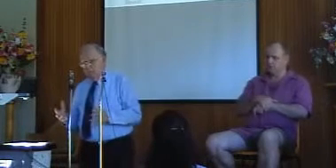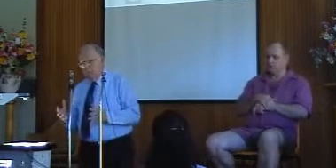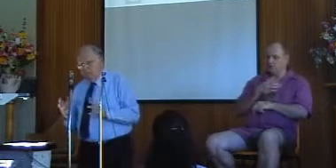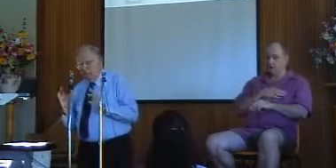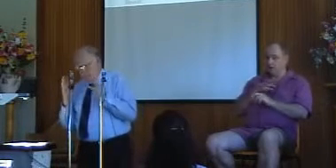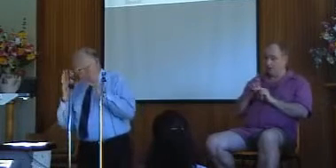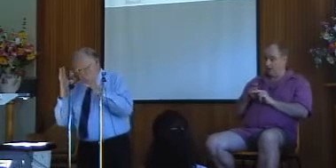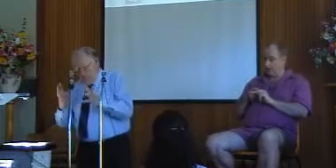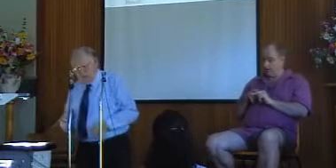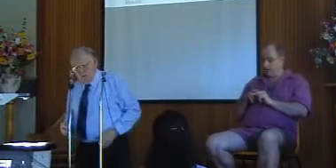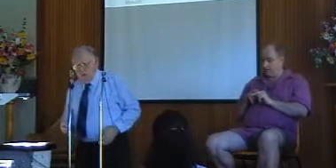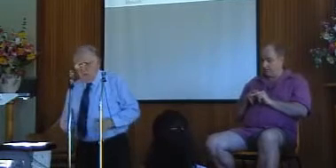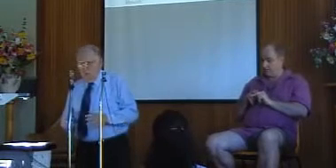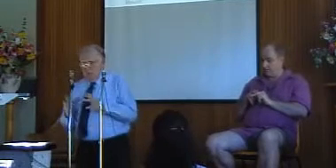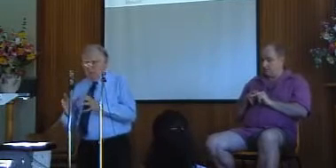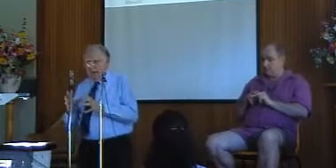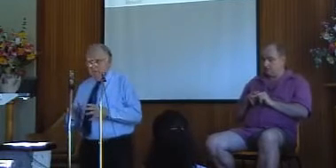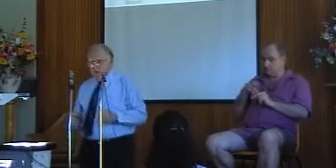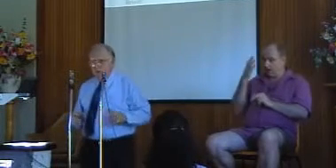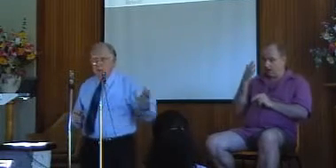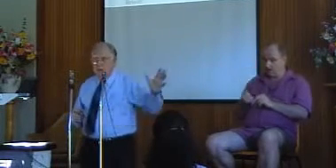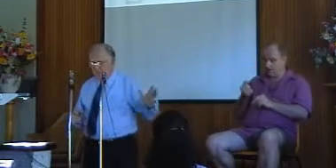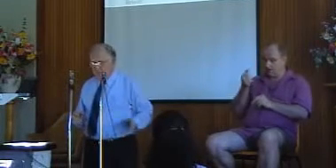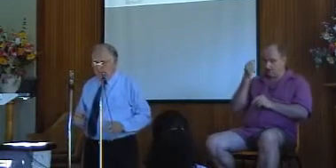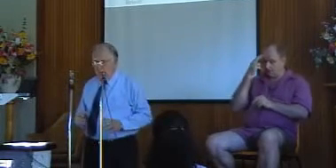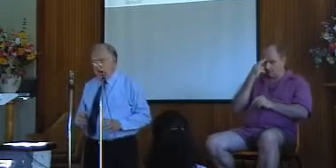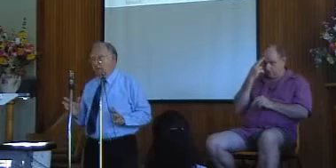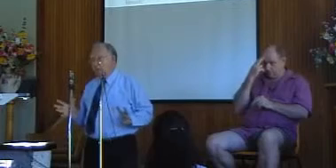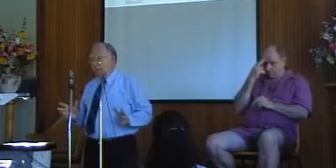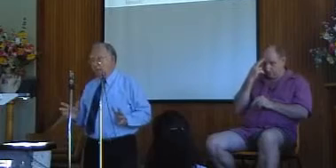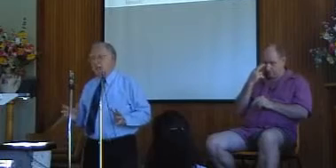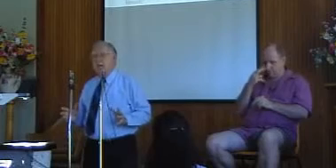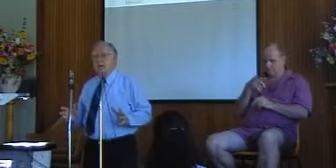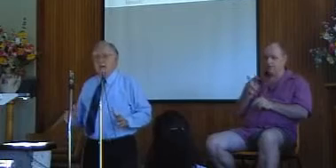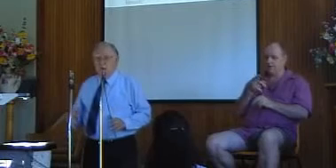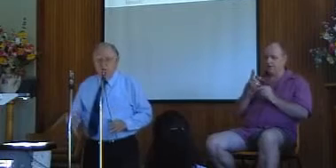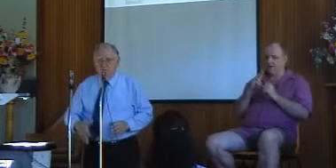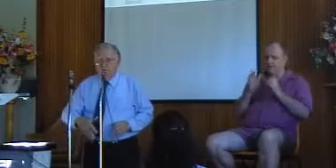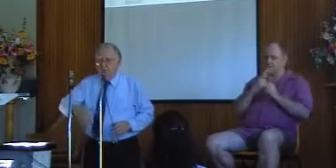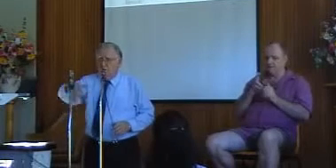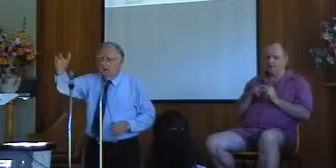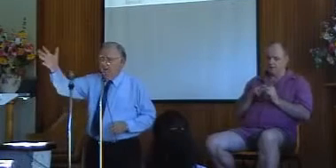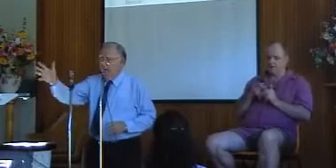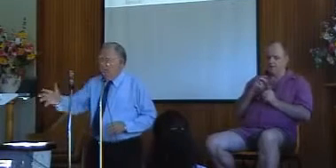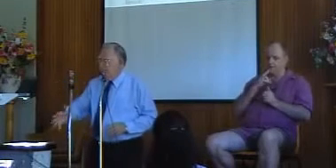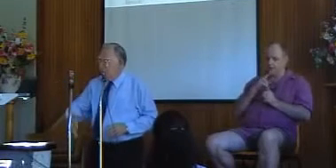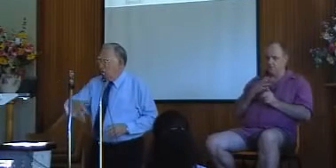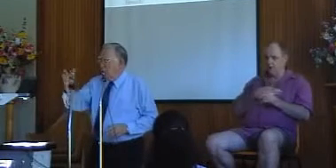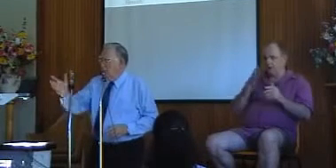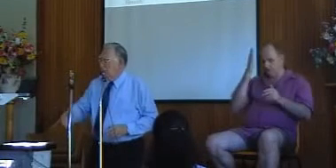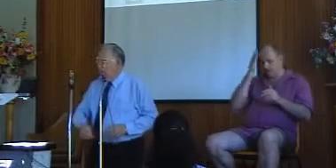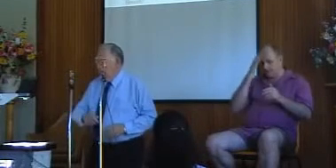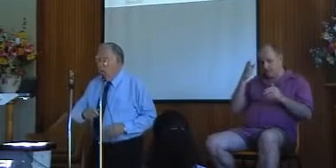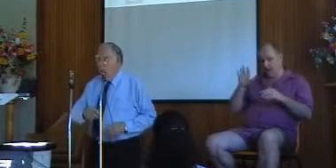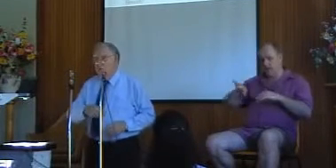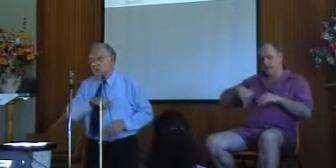dream. Said we should pack up and leave. And after we left, every person under the age of 2,